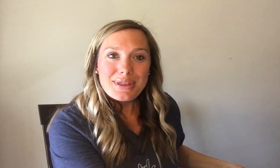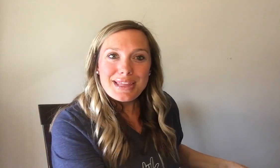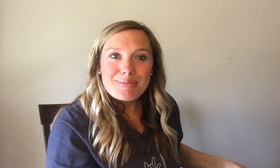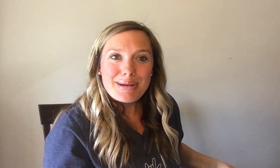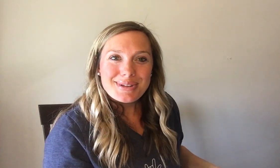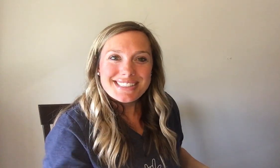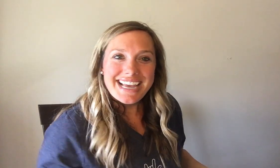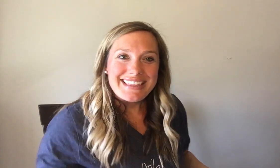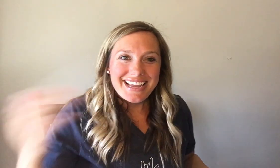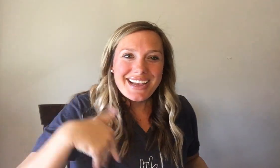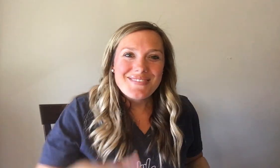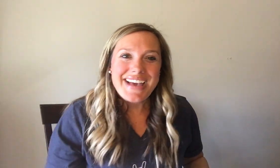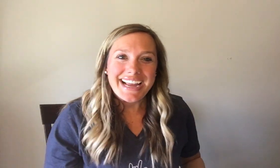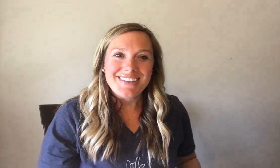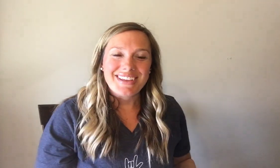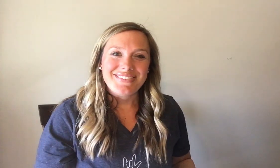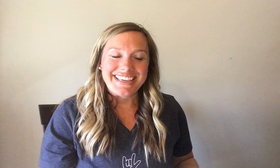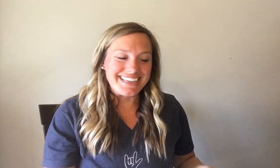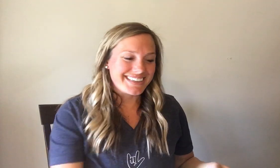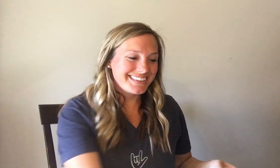your bubbles and then come back and meet me here.